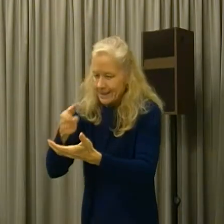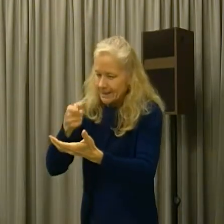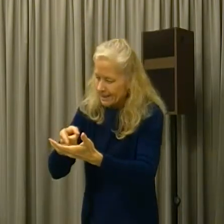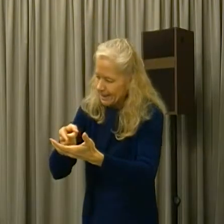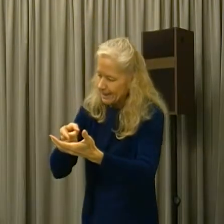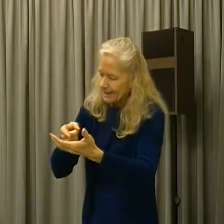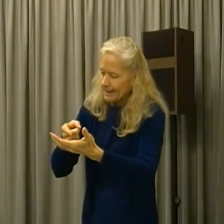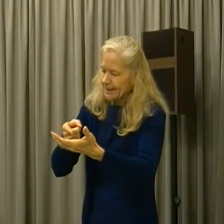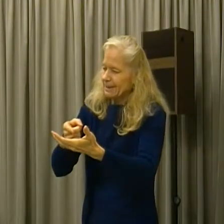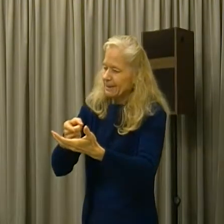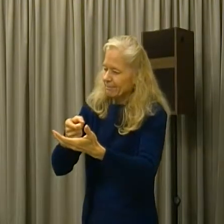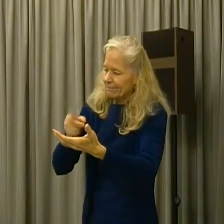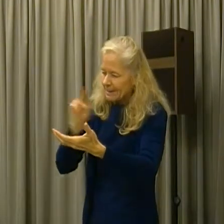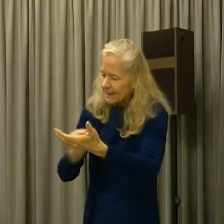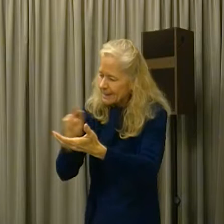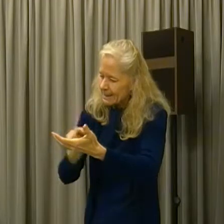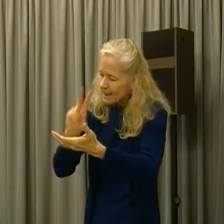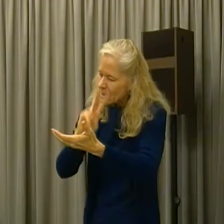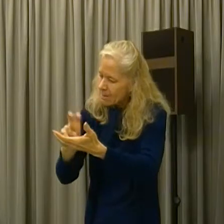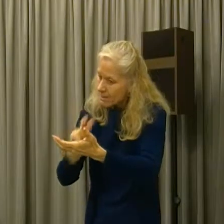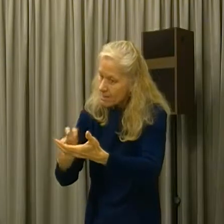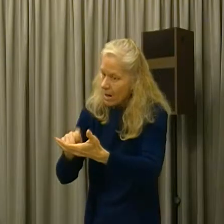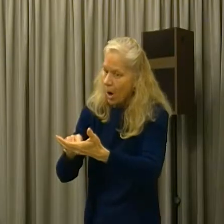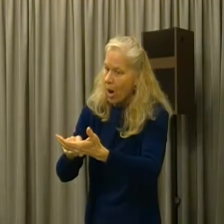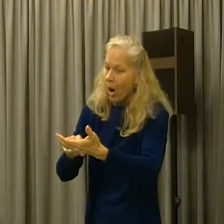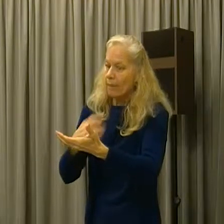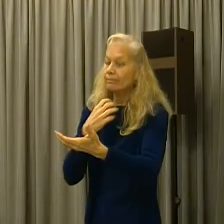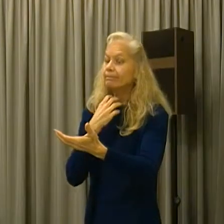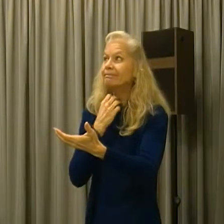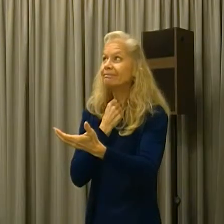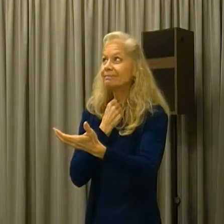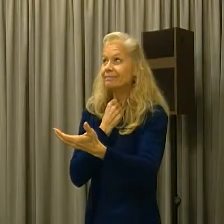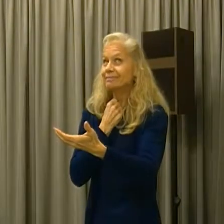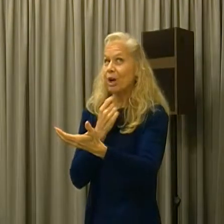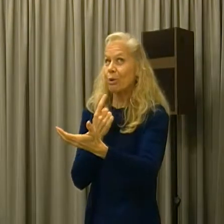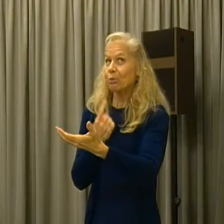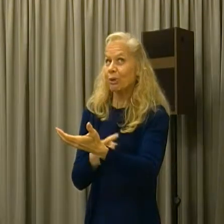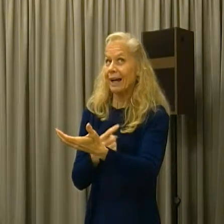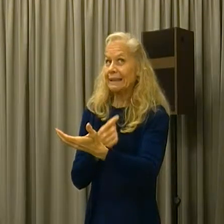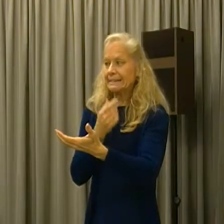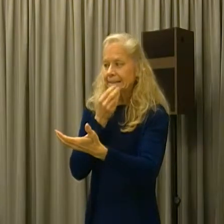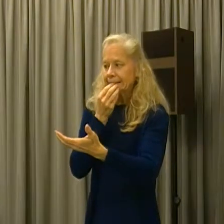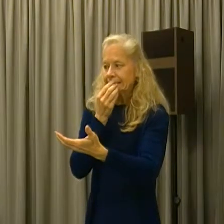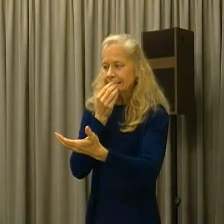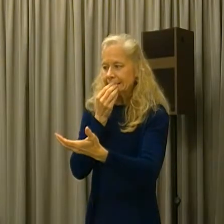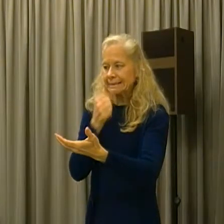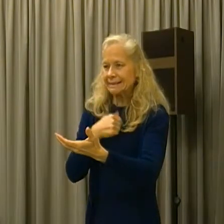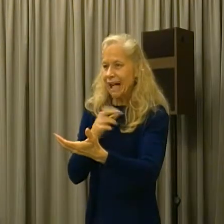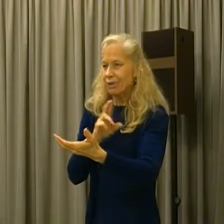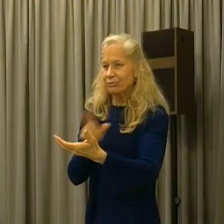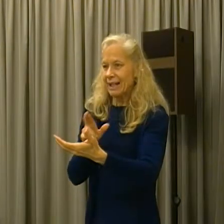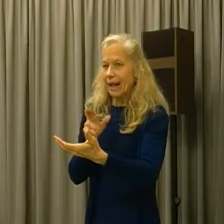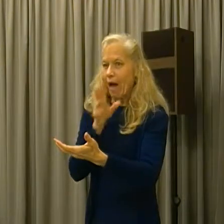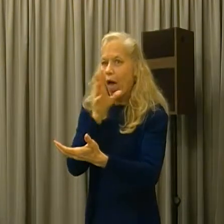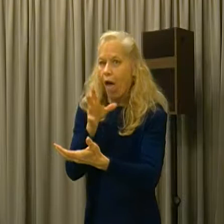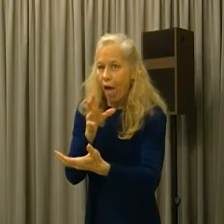about me, and we realize, hopefully before it blurts out the mouth or out the hands, that,